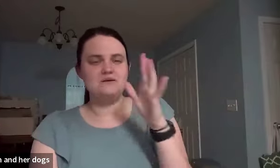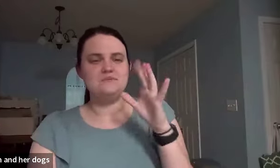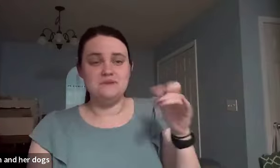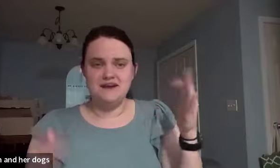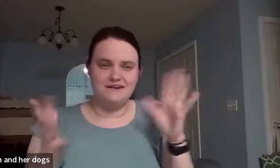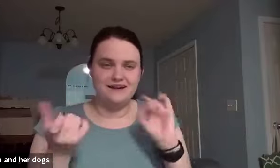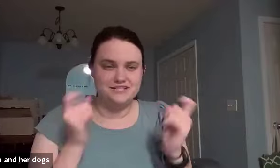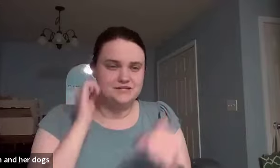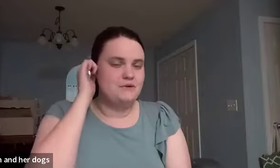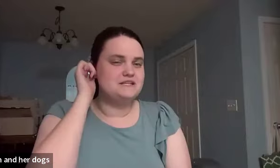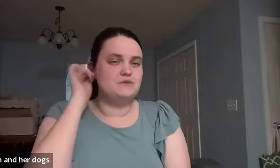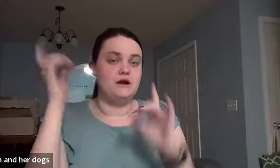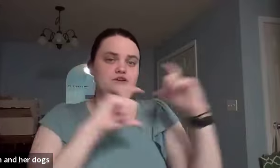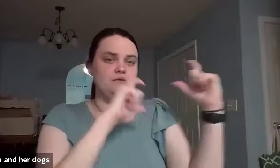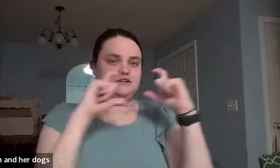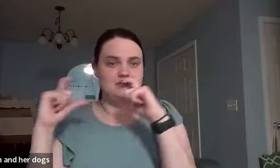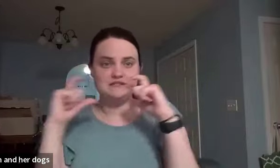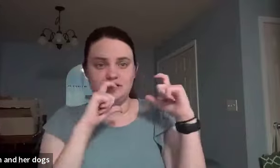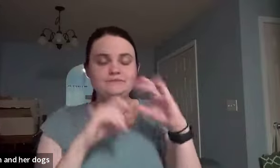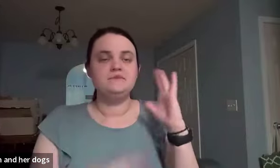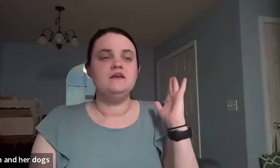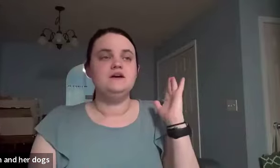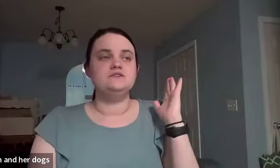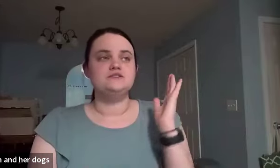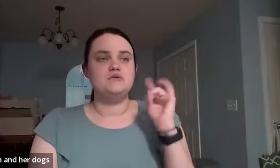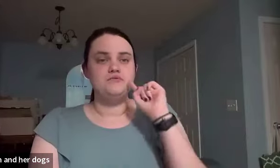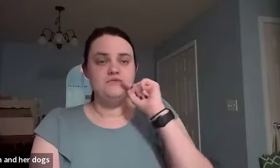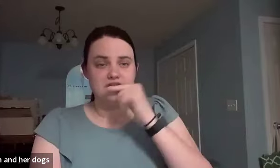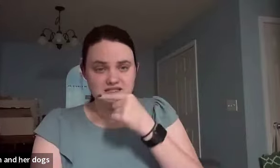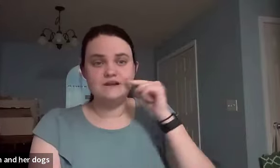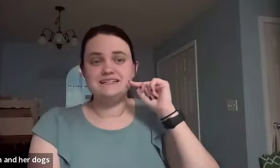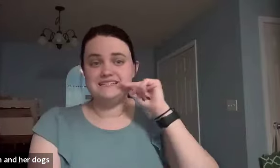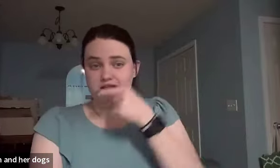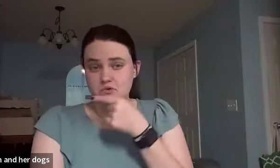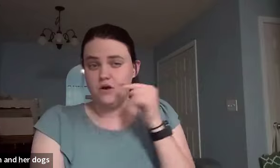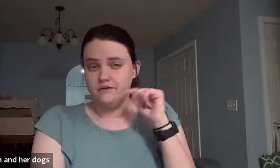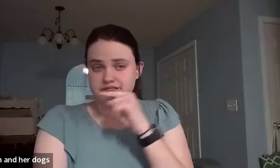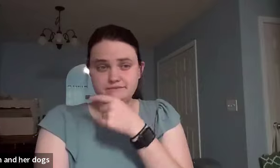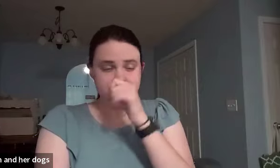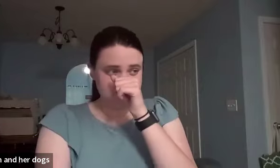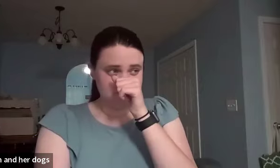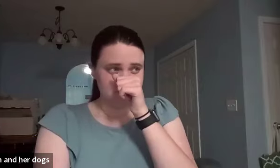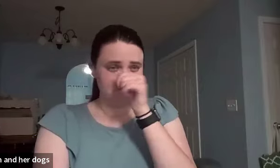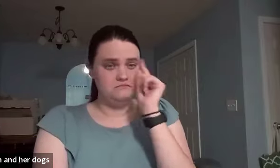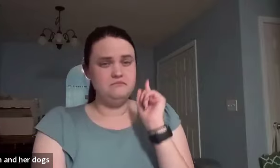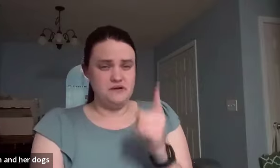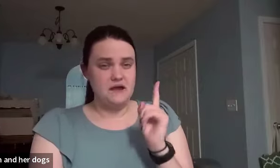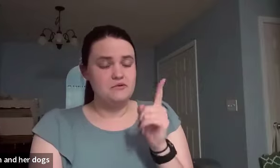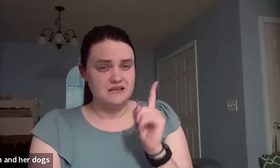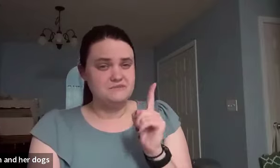blah, blah, blah. But now I kind of changed my ways, or I'd only do this one. So this one I see a lot more often, but that one can be